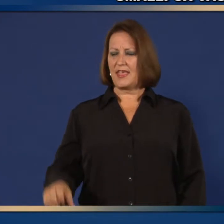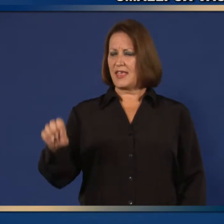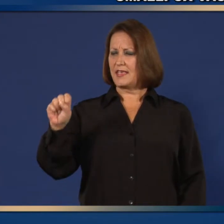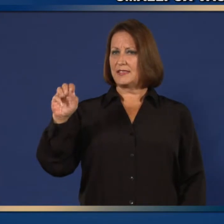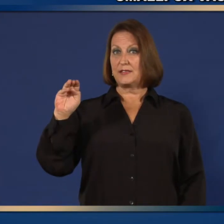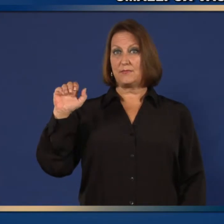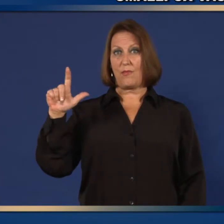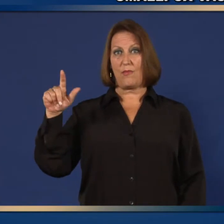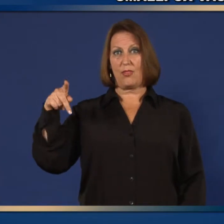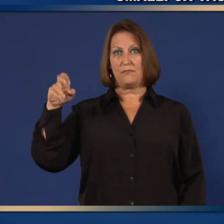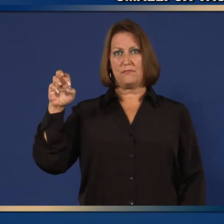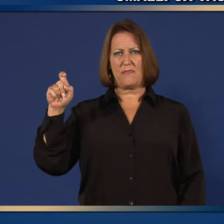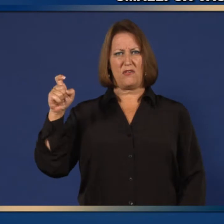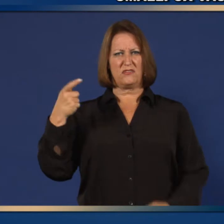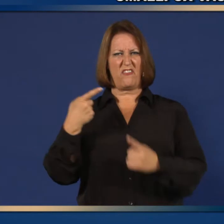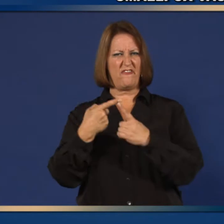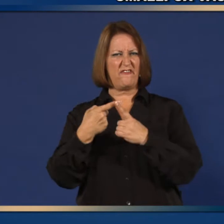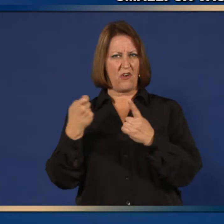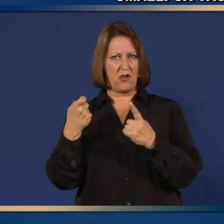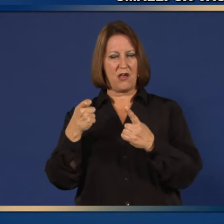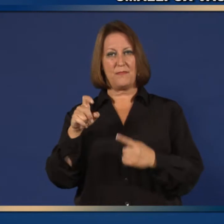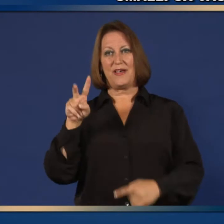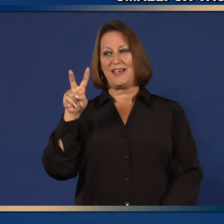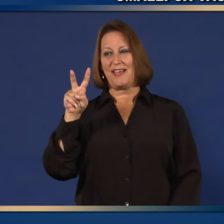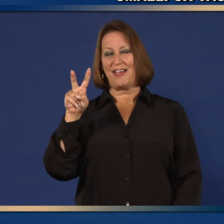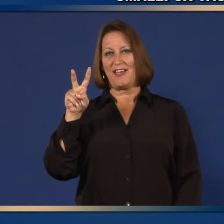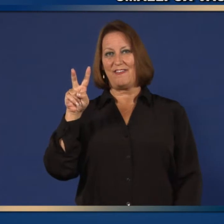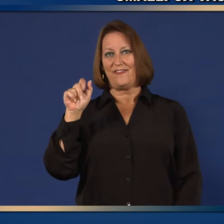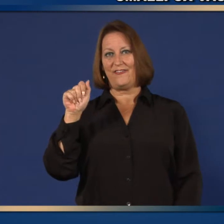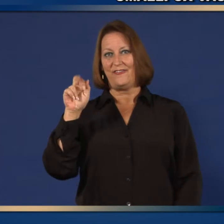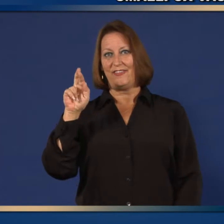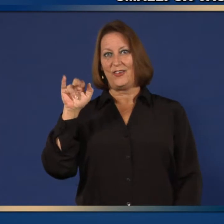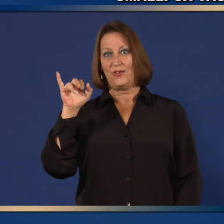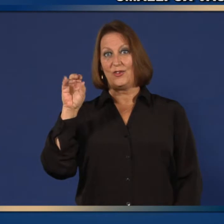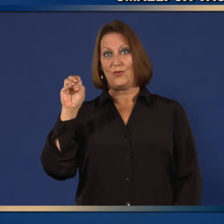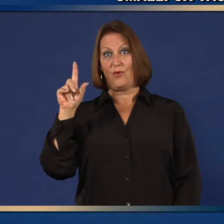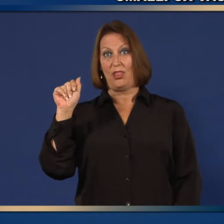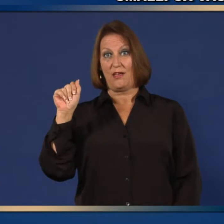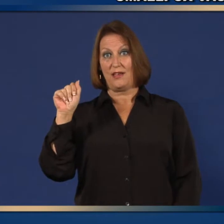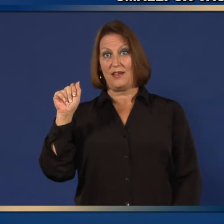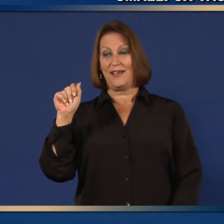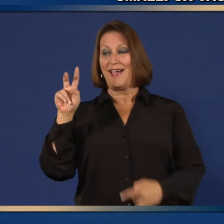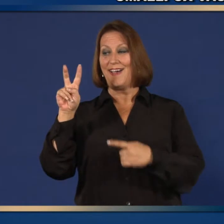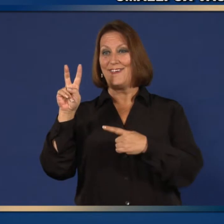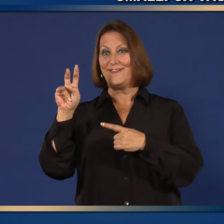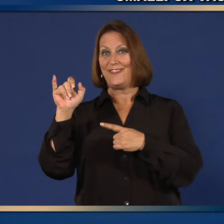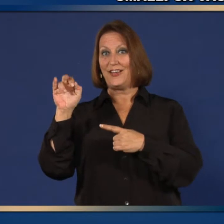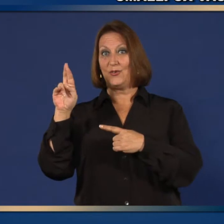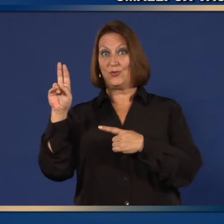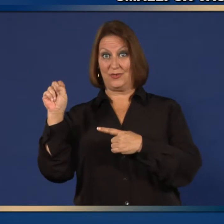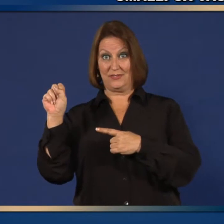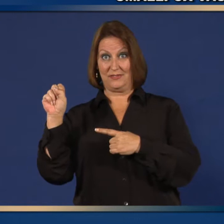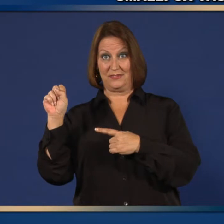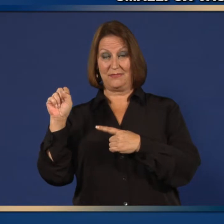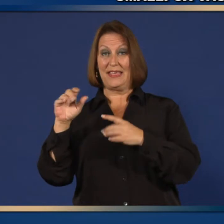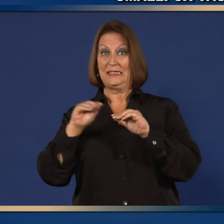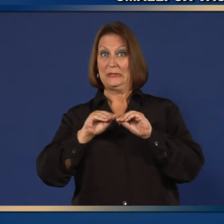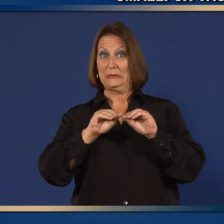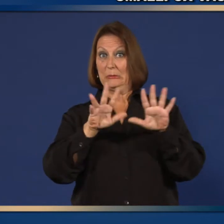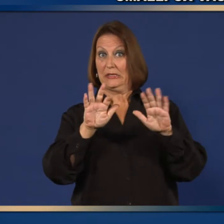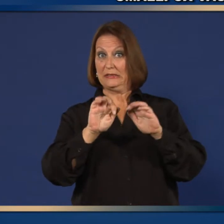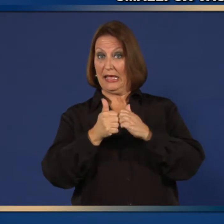Smallpox is caused by a virus called variola, which spreads from person to person.